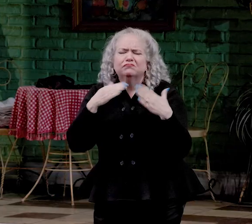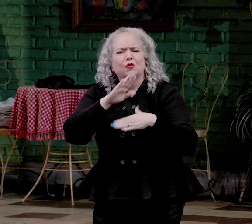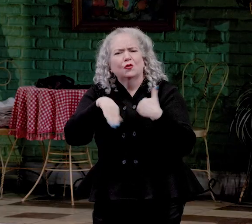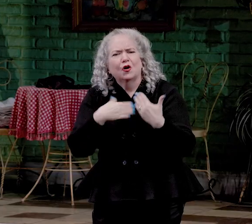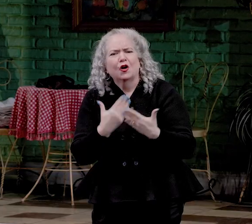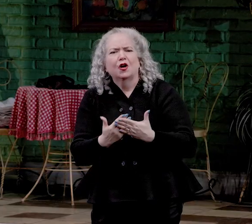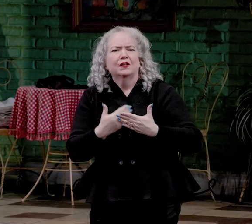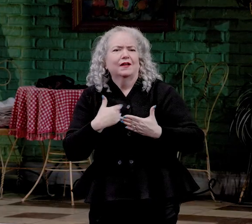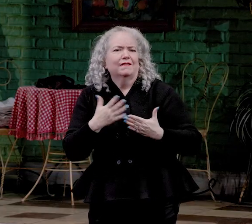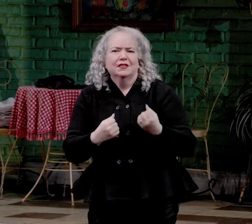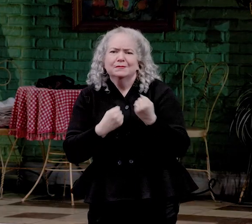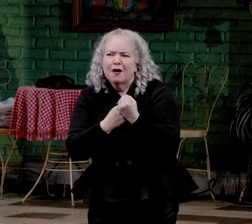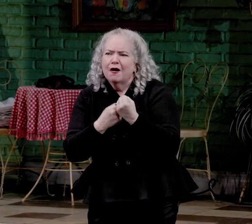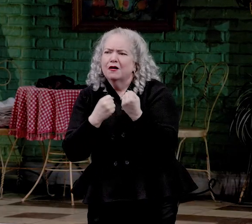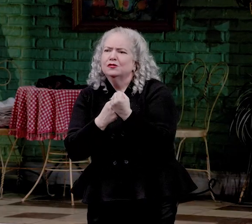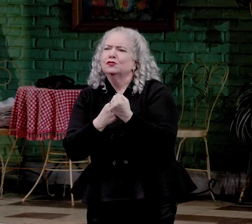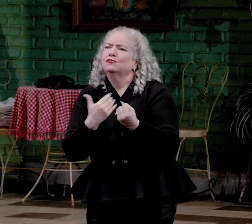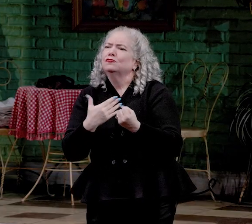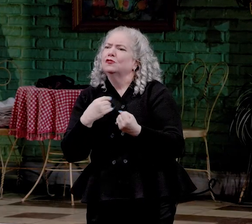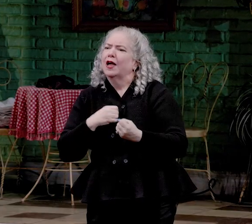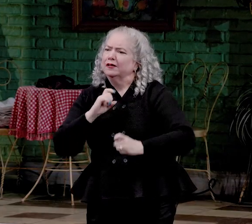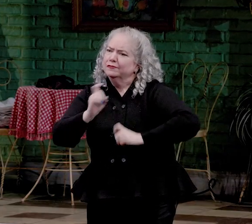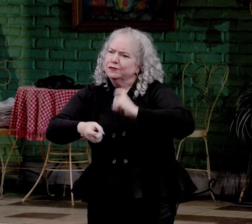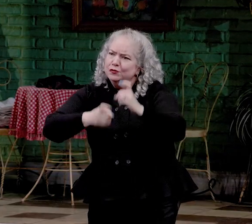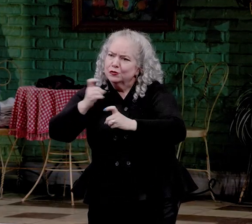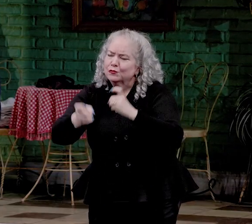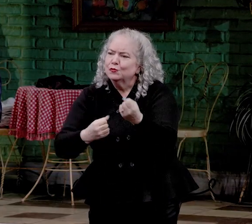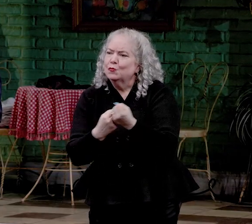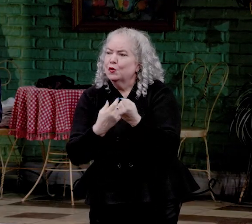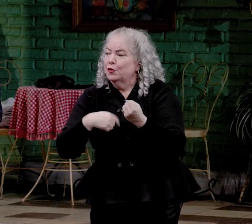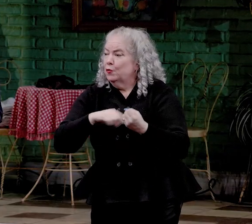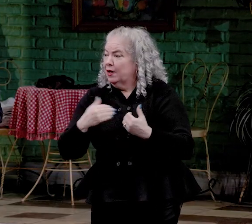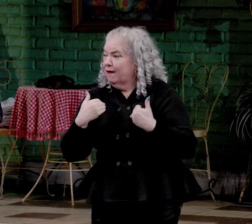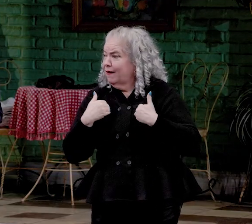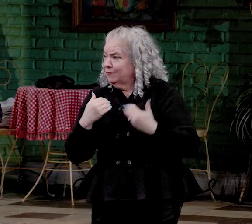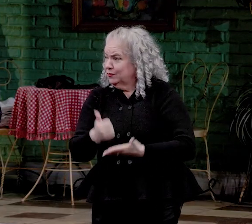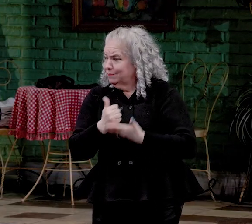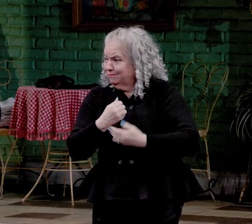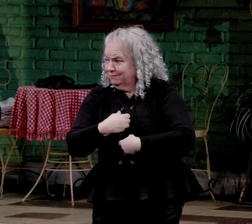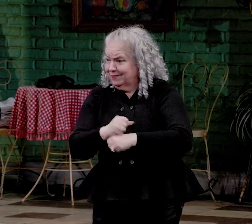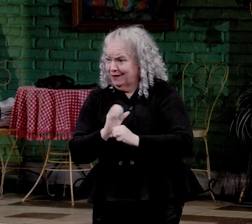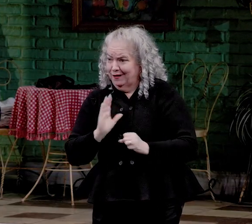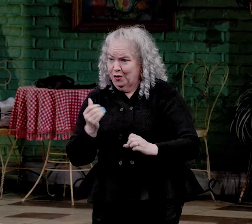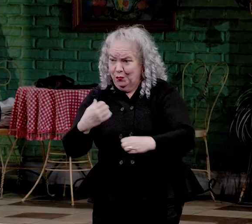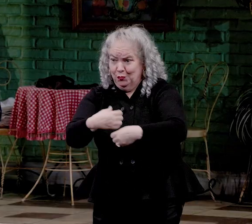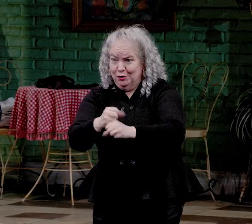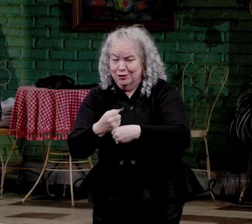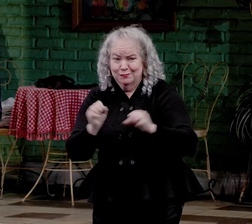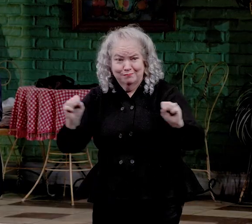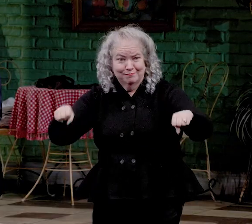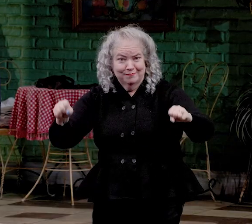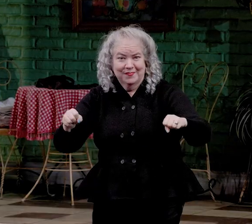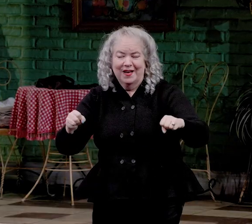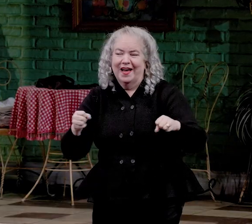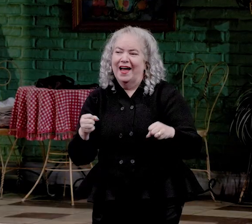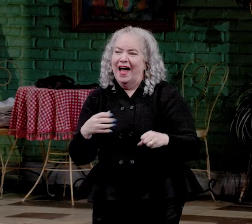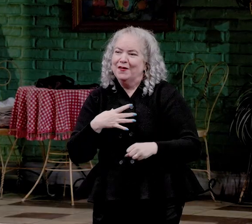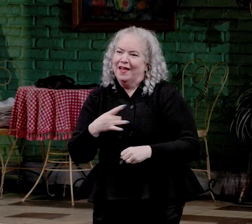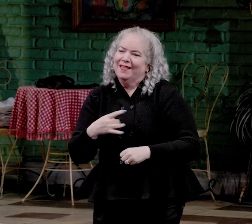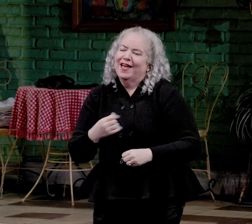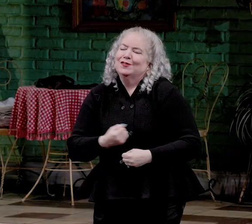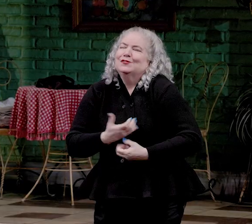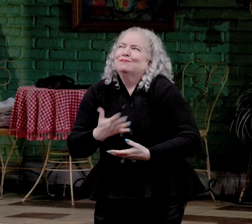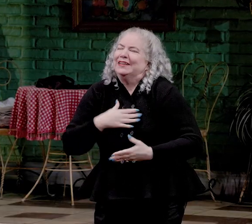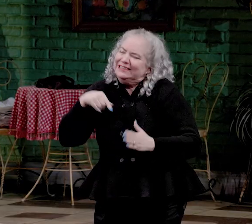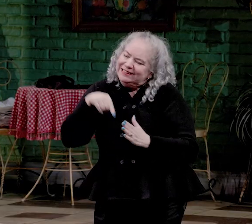the extraordinary sponsorship and contributed support we receive to help make our productions possible. I'd like to express